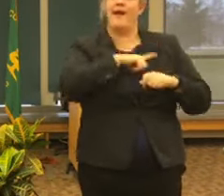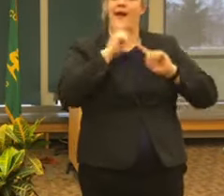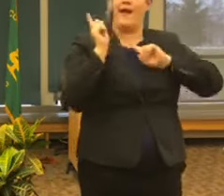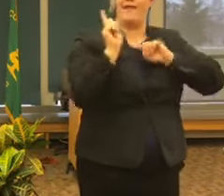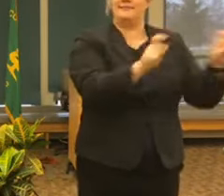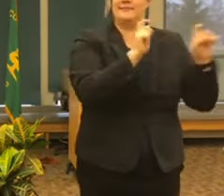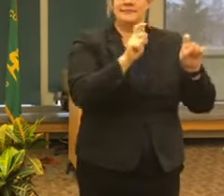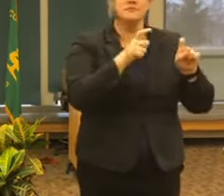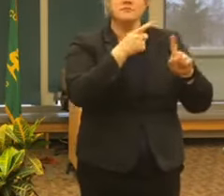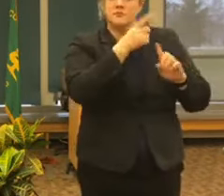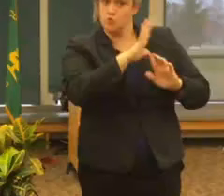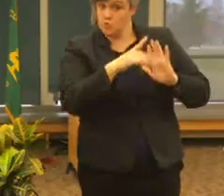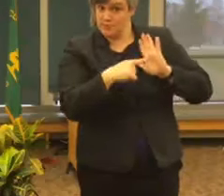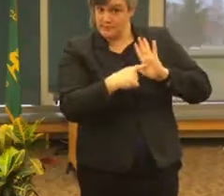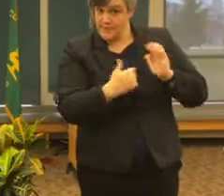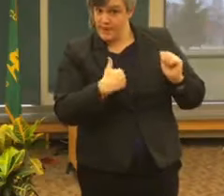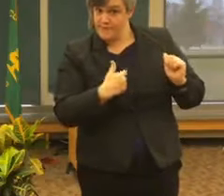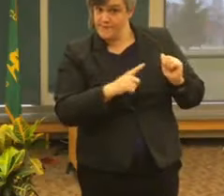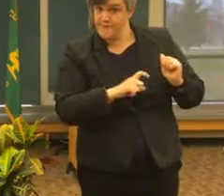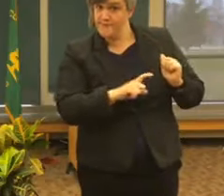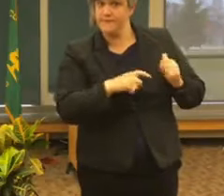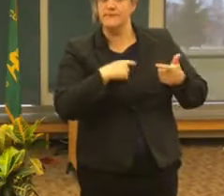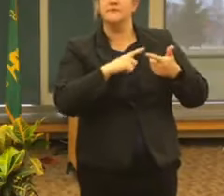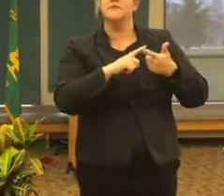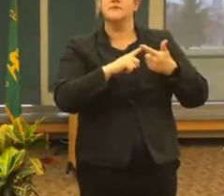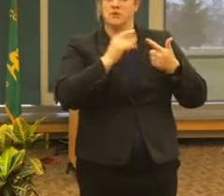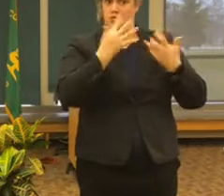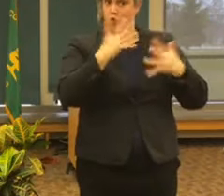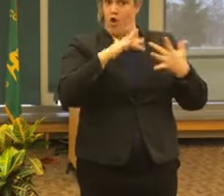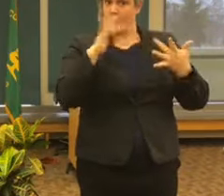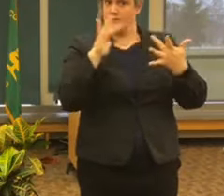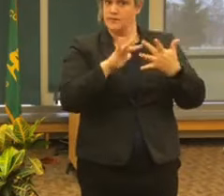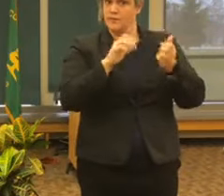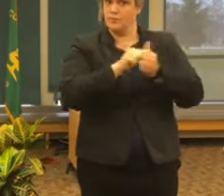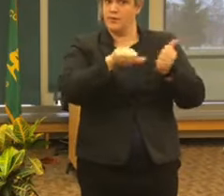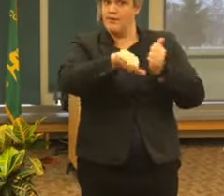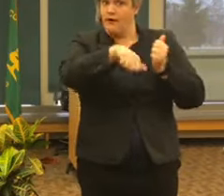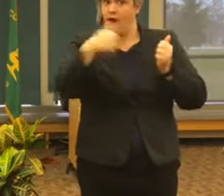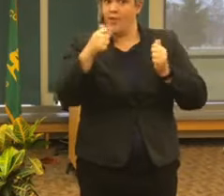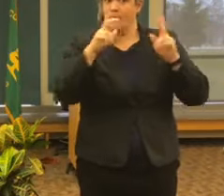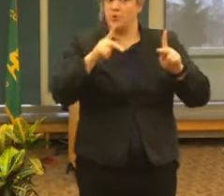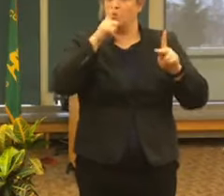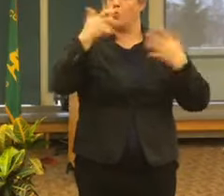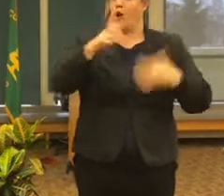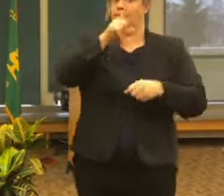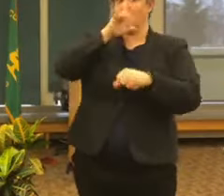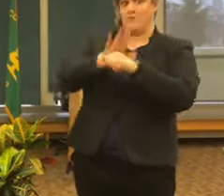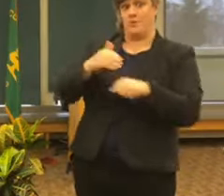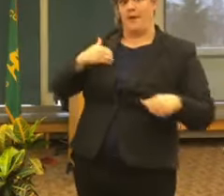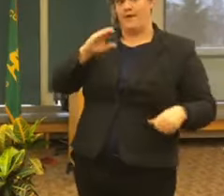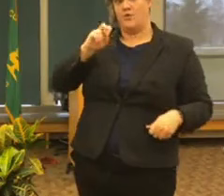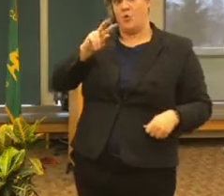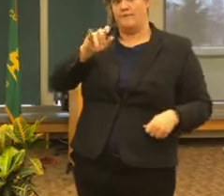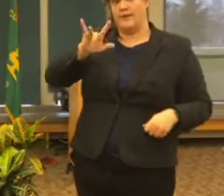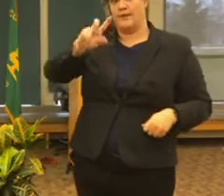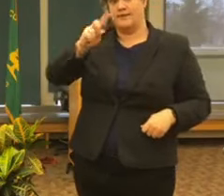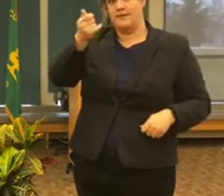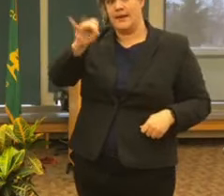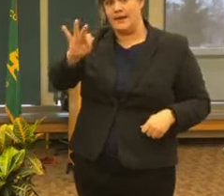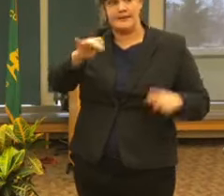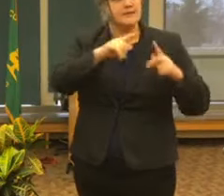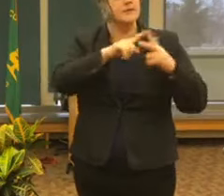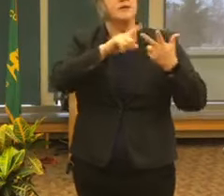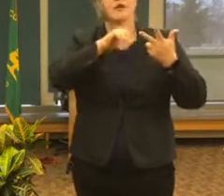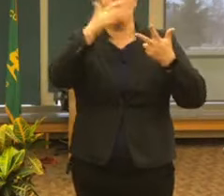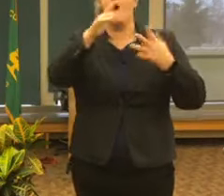basis, what are your symptoms? What kind of close contact you may have had with a confirmed case? Have you traveled internationally